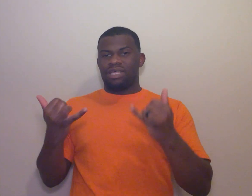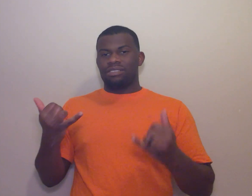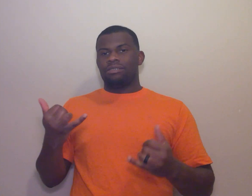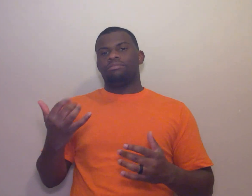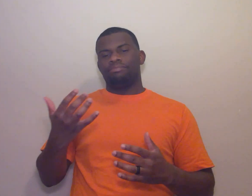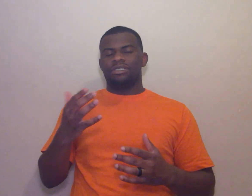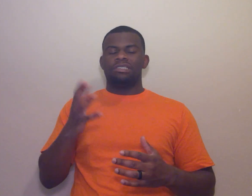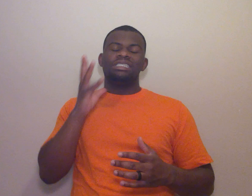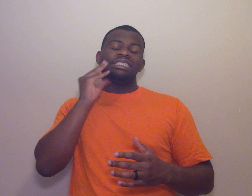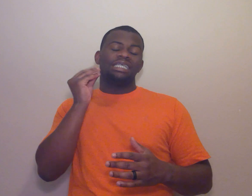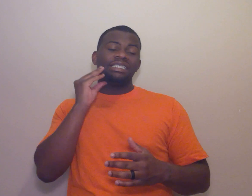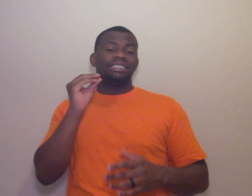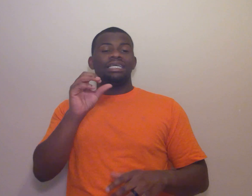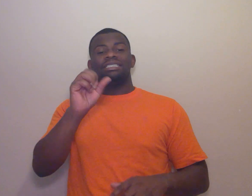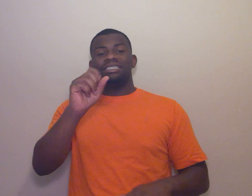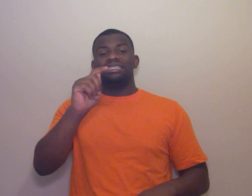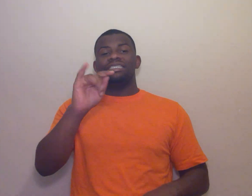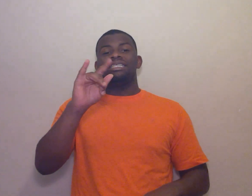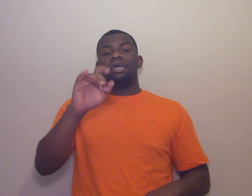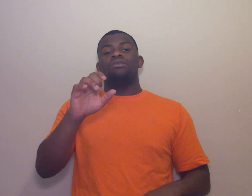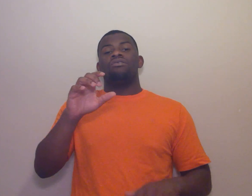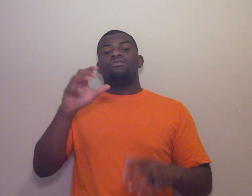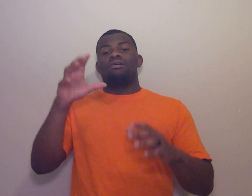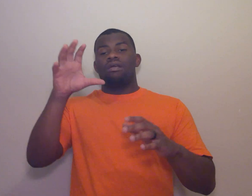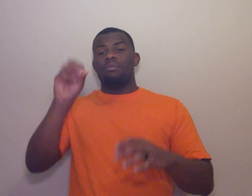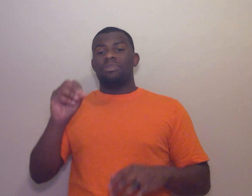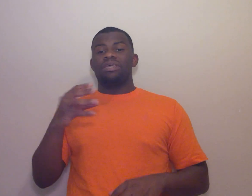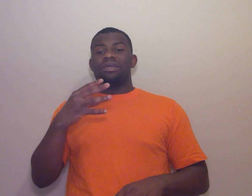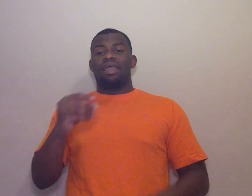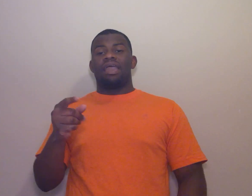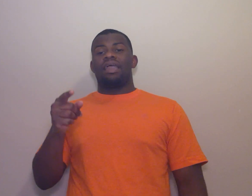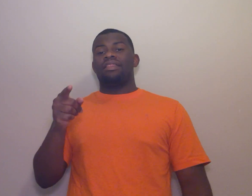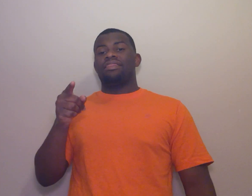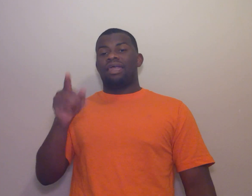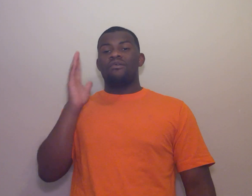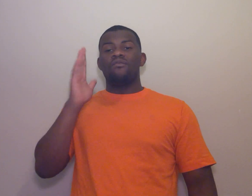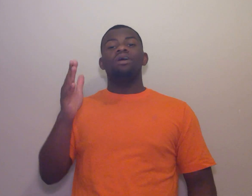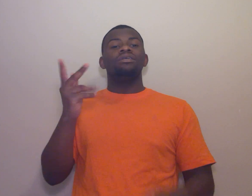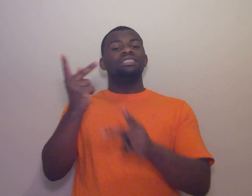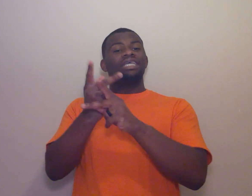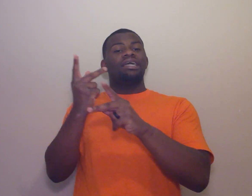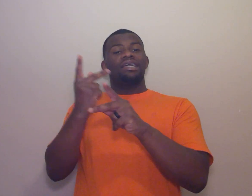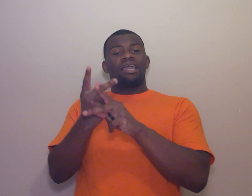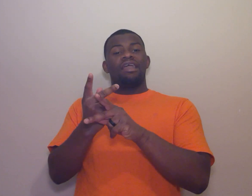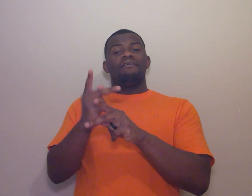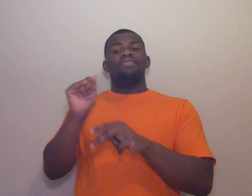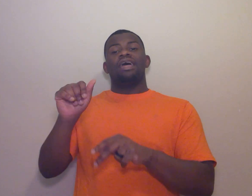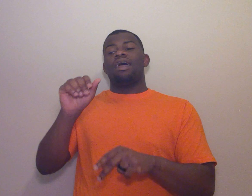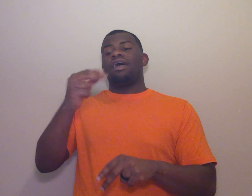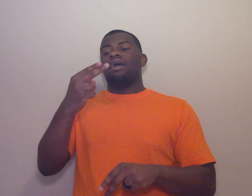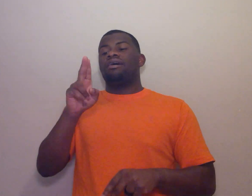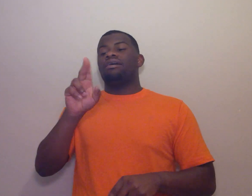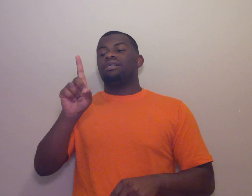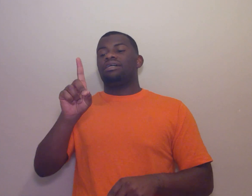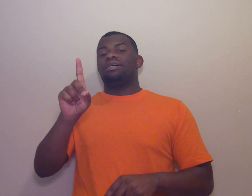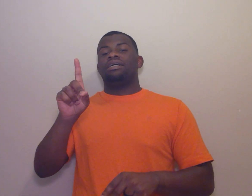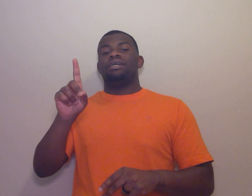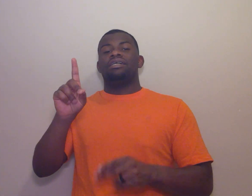that is, and the escrow officers will take care of this HUD statement for you. Why is this so powerful? It's